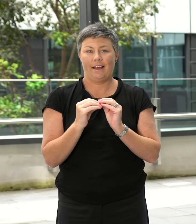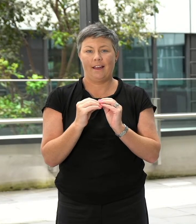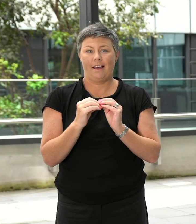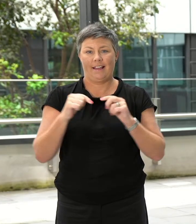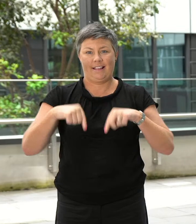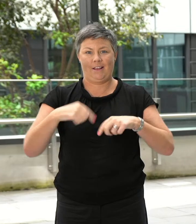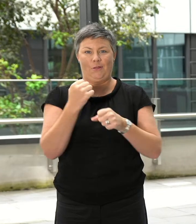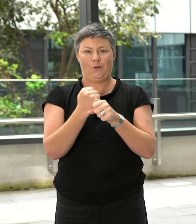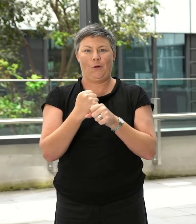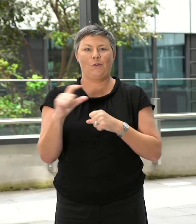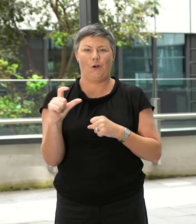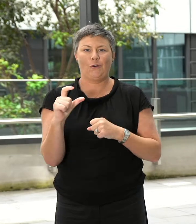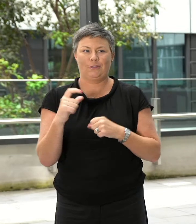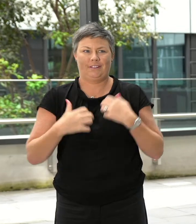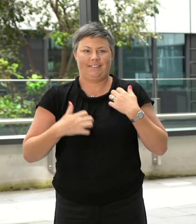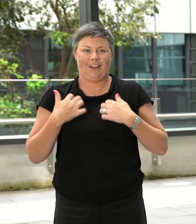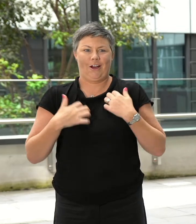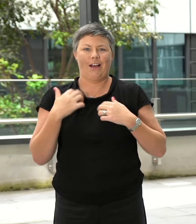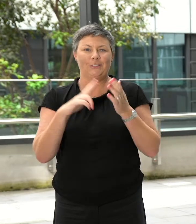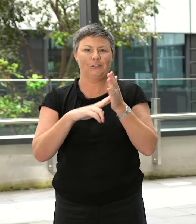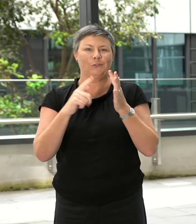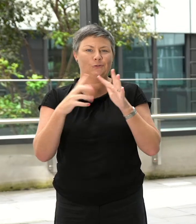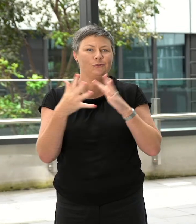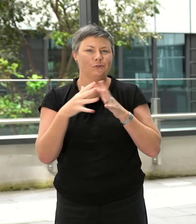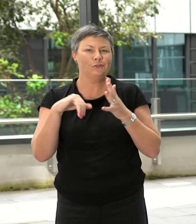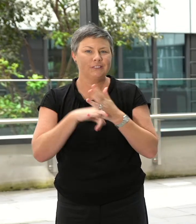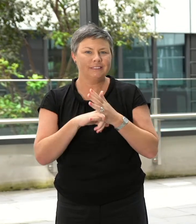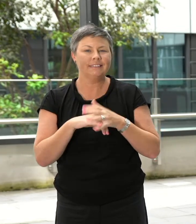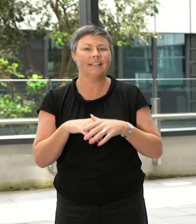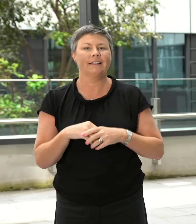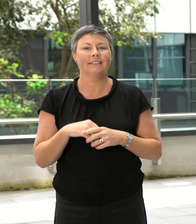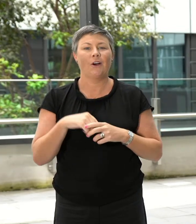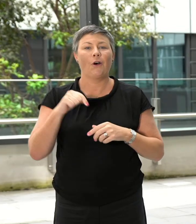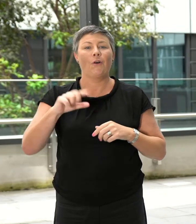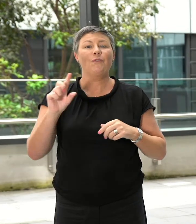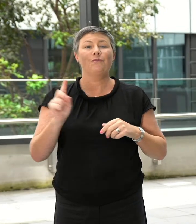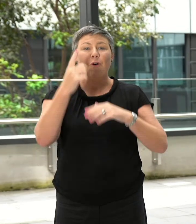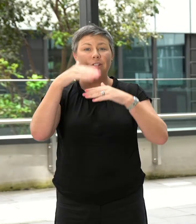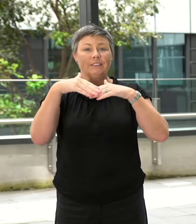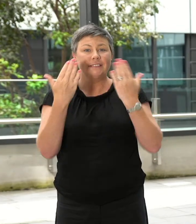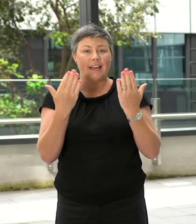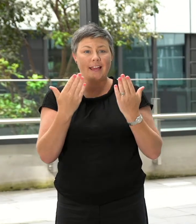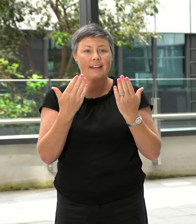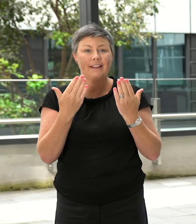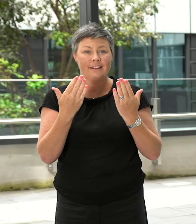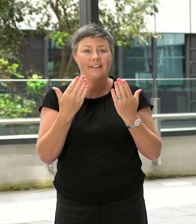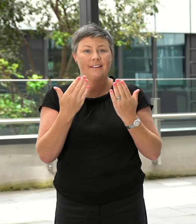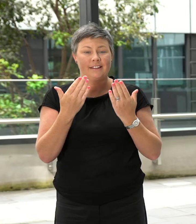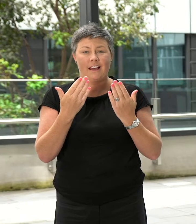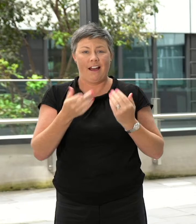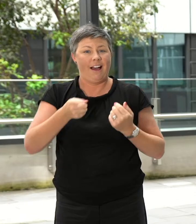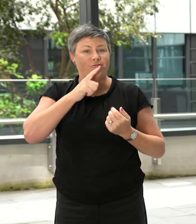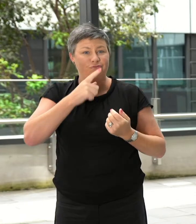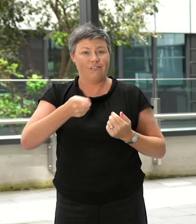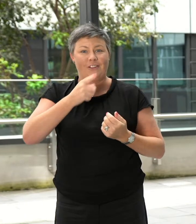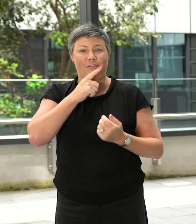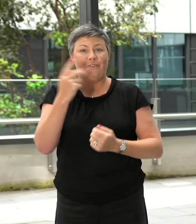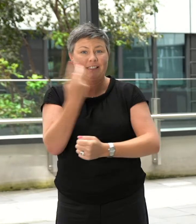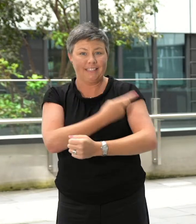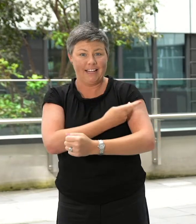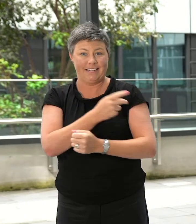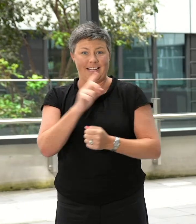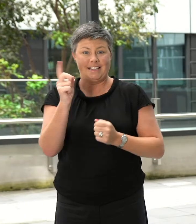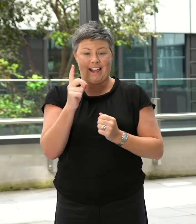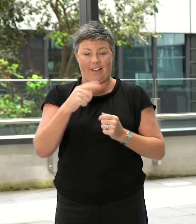really exciting news. On the first day here, they did 203 vaccinations. Now they're hoping to do